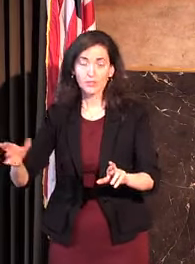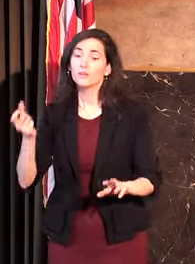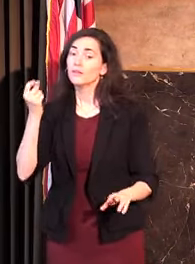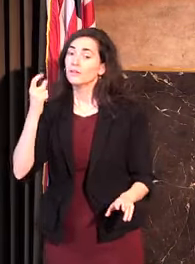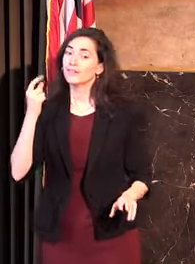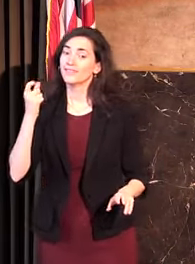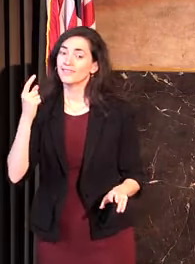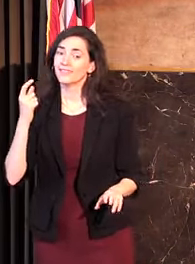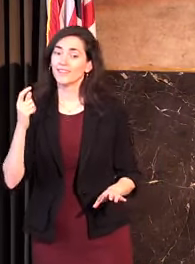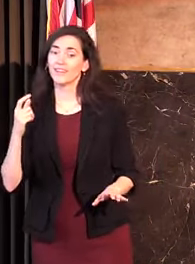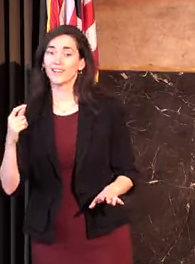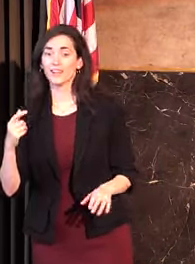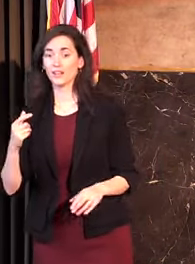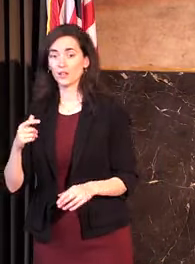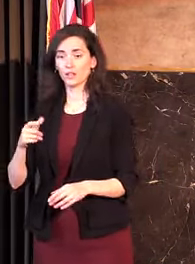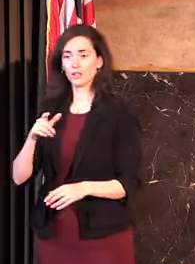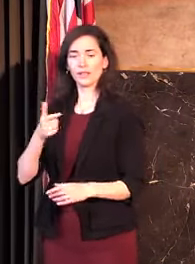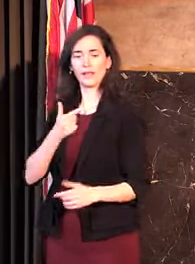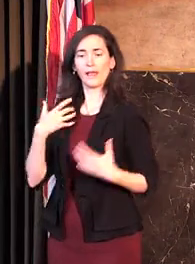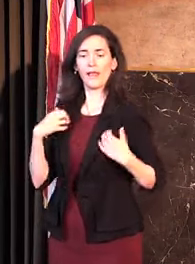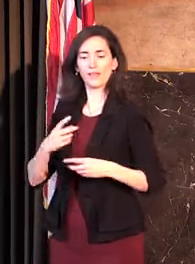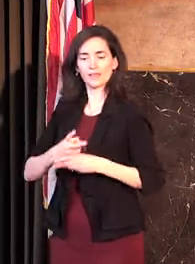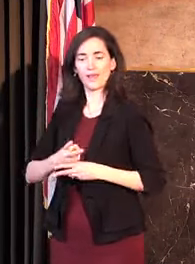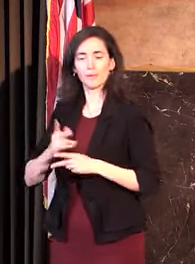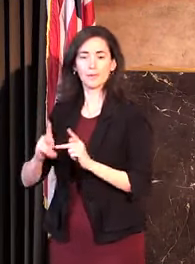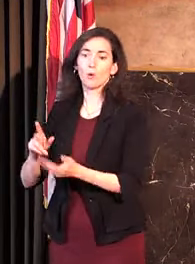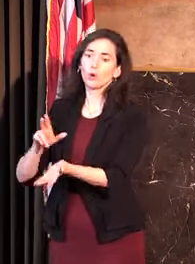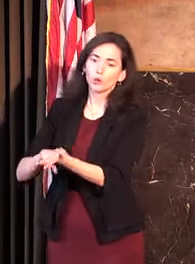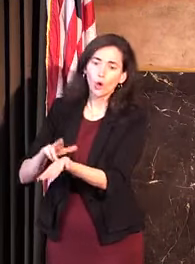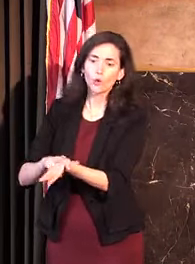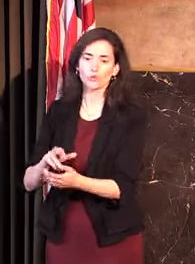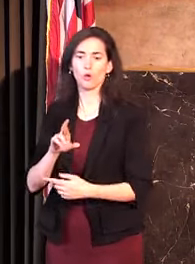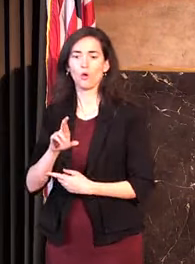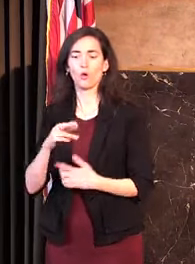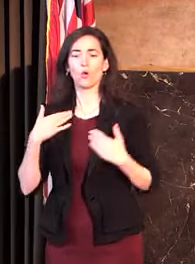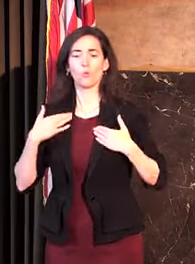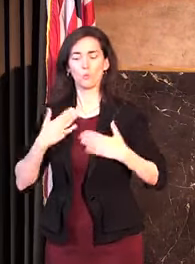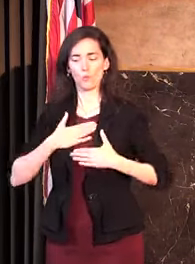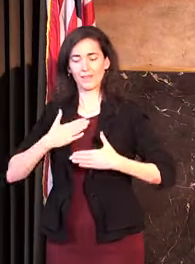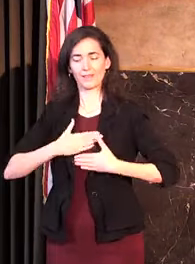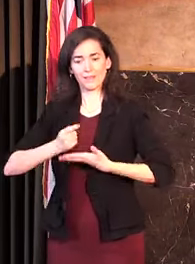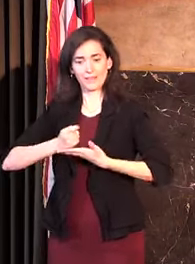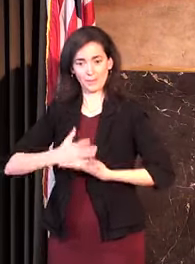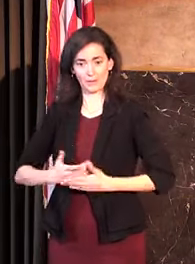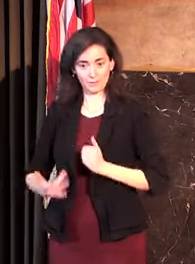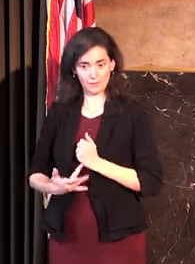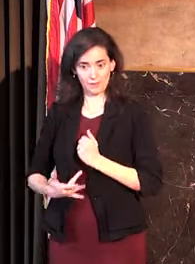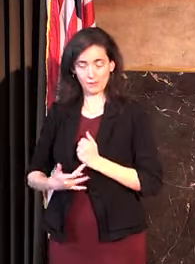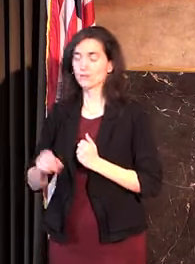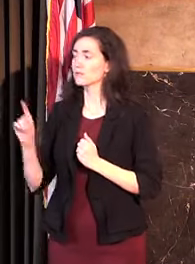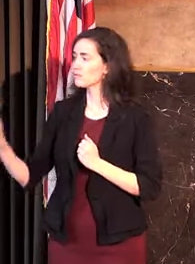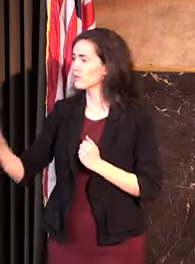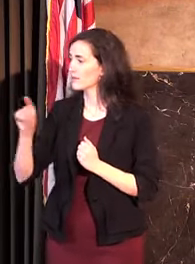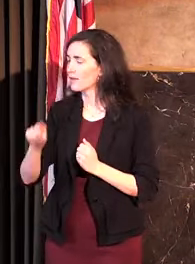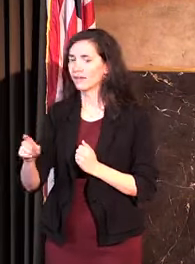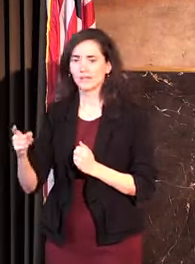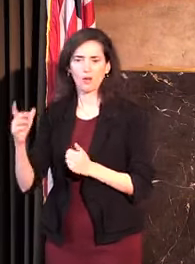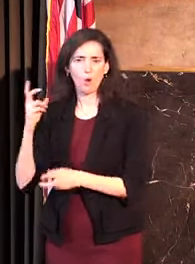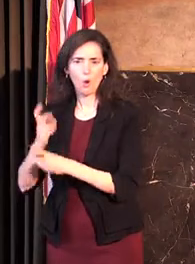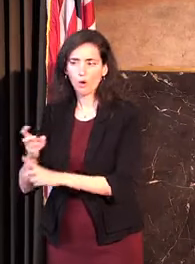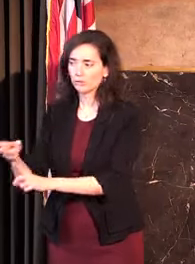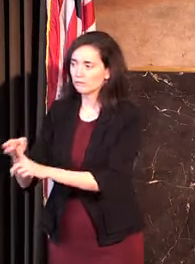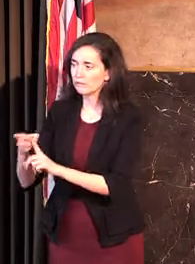and retain qualified healthcare personnel, particularly nurses and respiratory techs. So we're continuing to provide that assistance so that we are